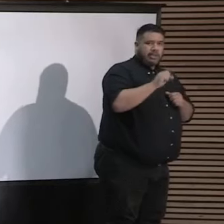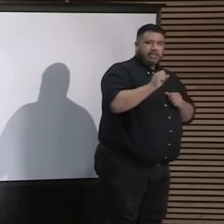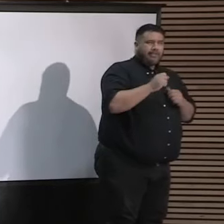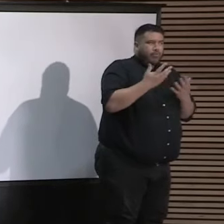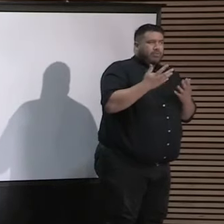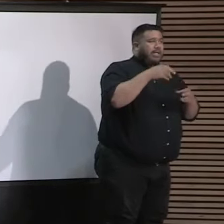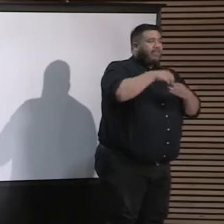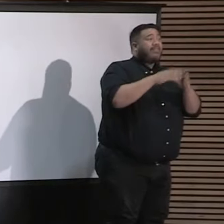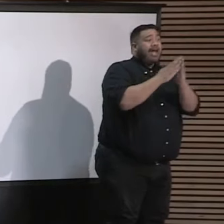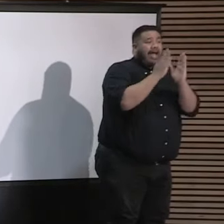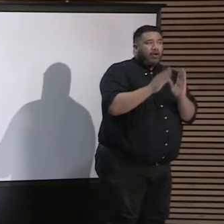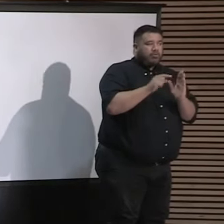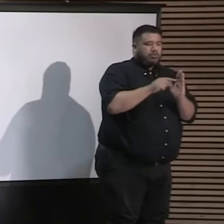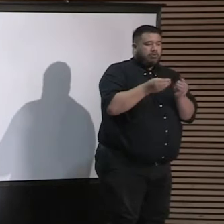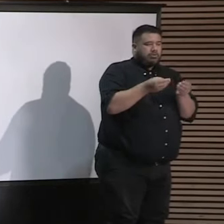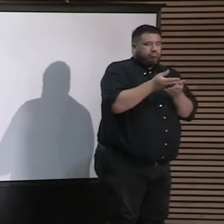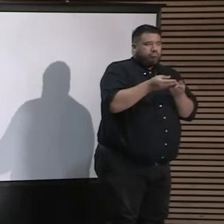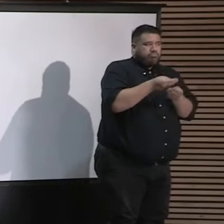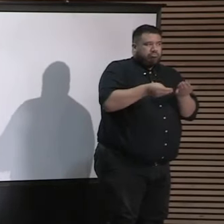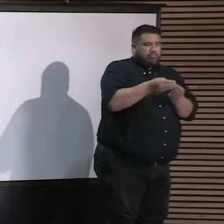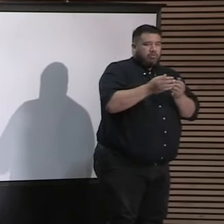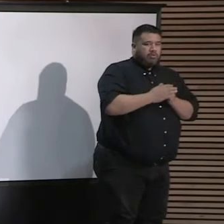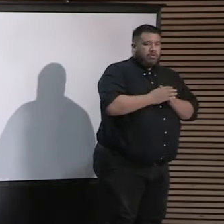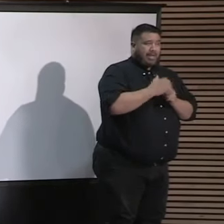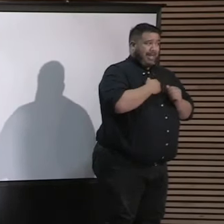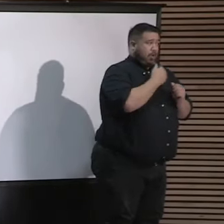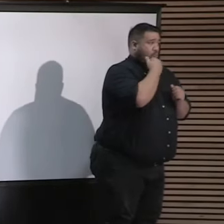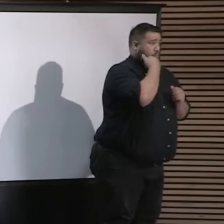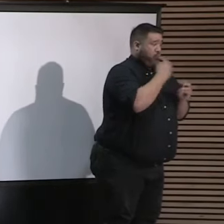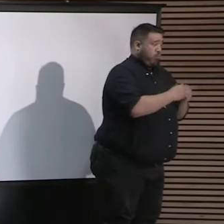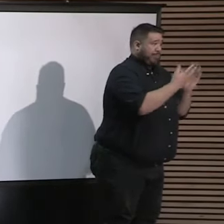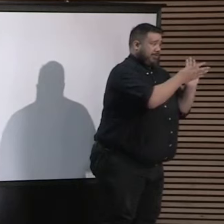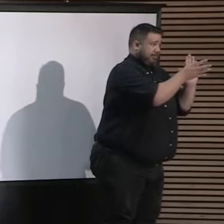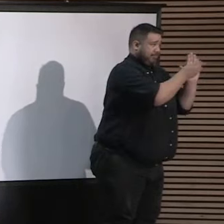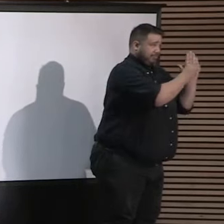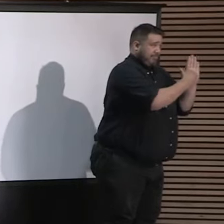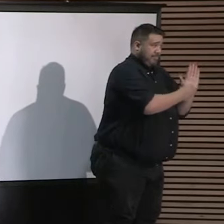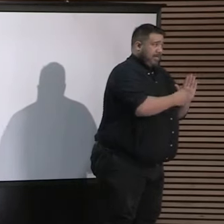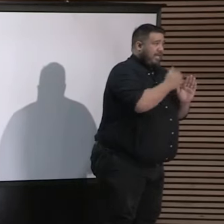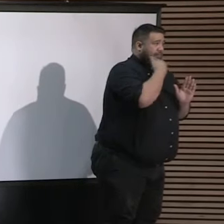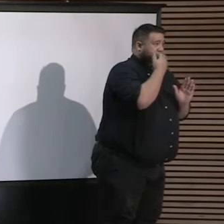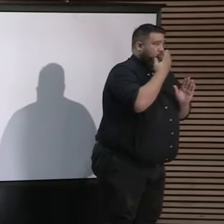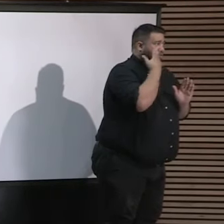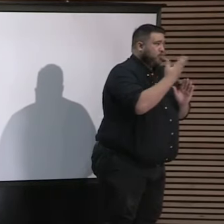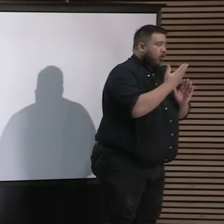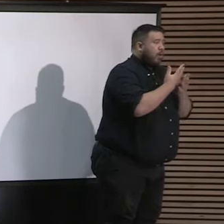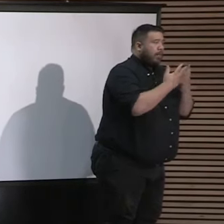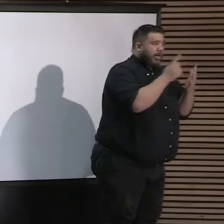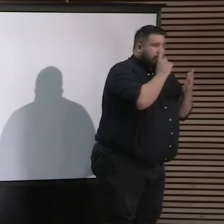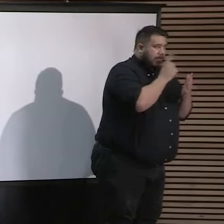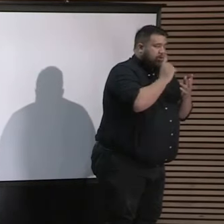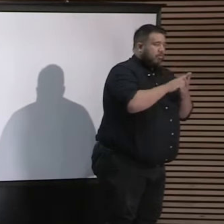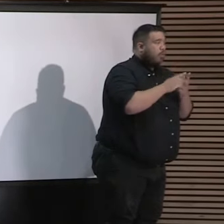diagram we are updating daily on our website includes for each case their date of their positive test, and also,